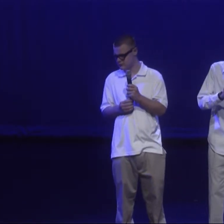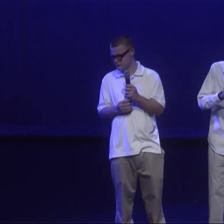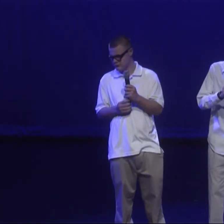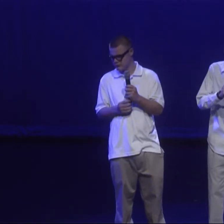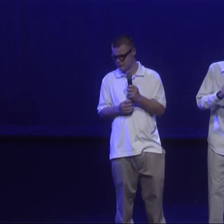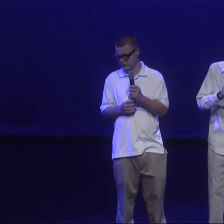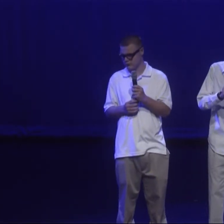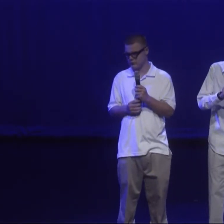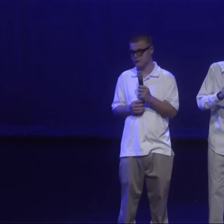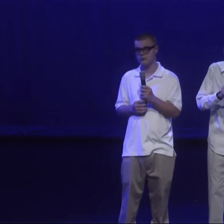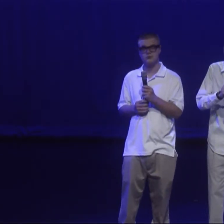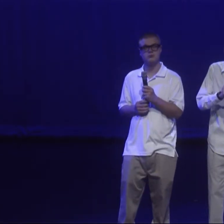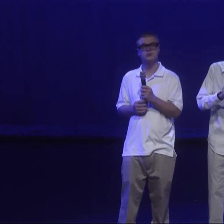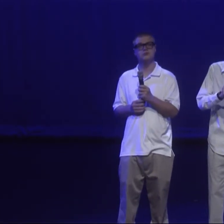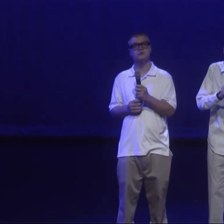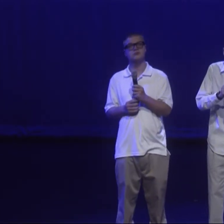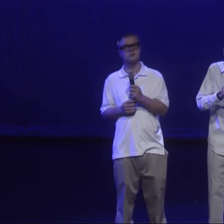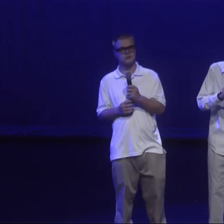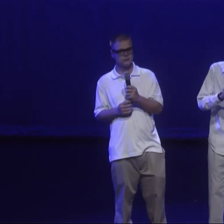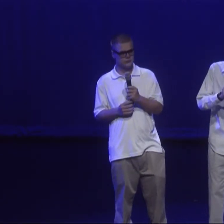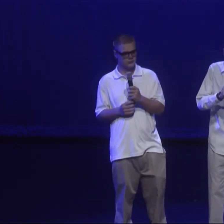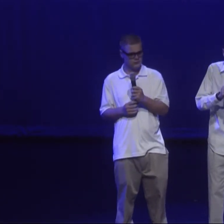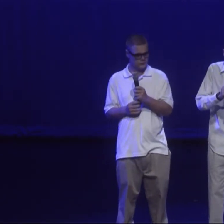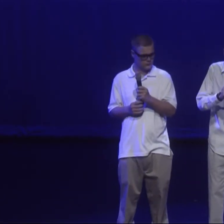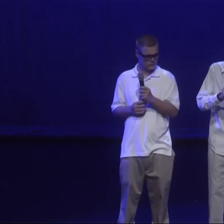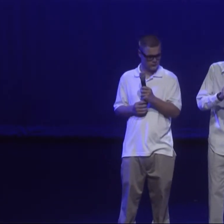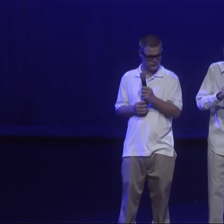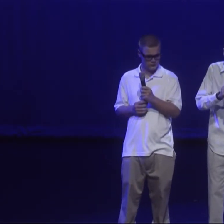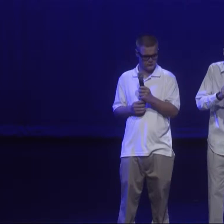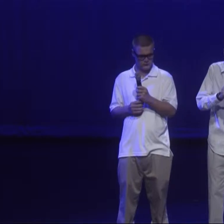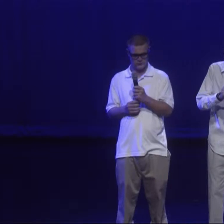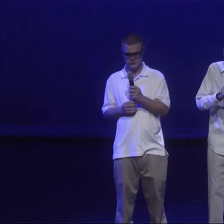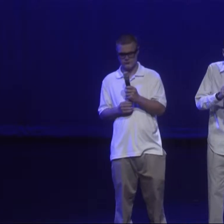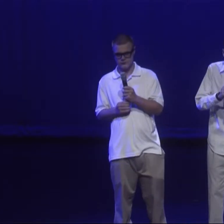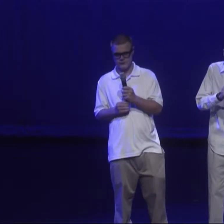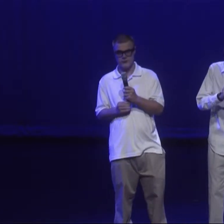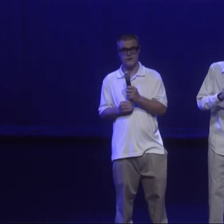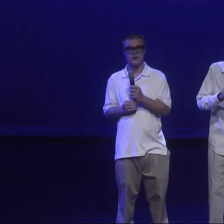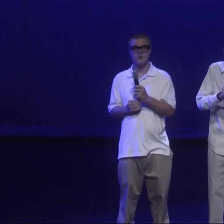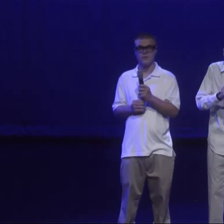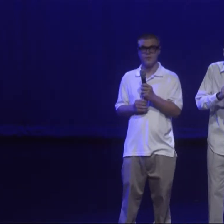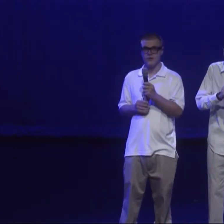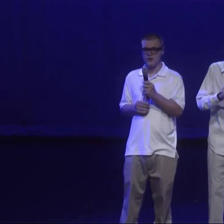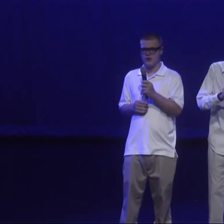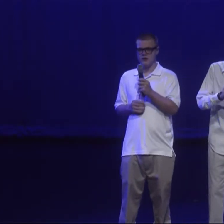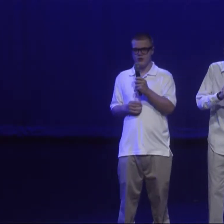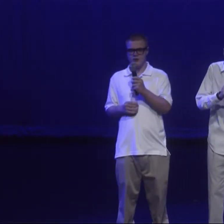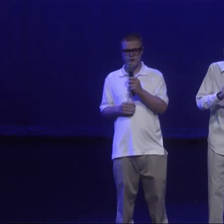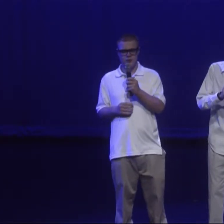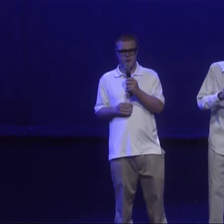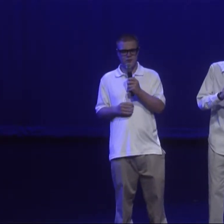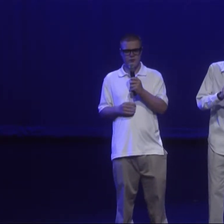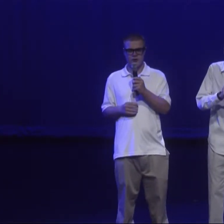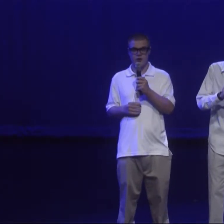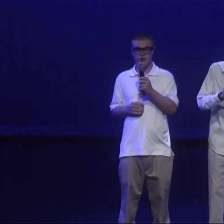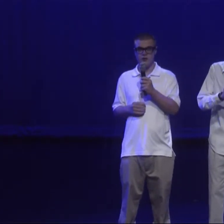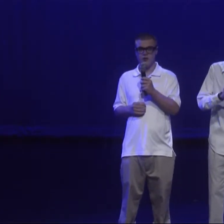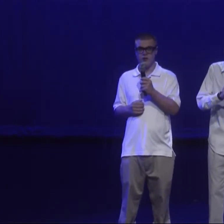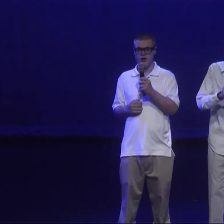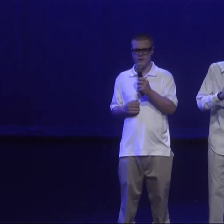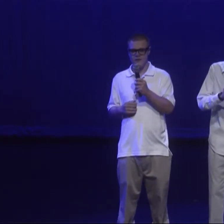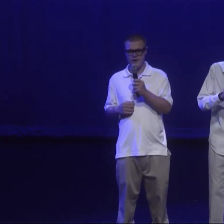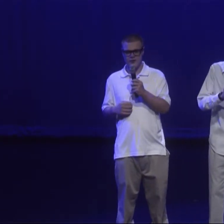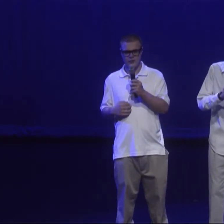it's going on till the very end. Unstoppable, unbeatable, Northern Bros, we are